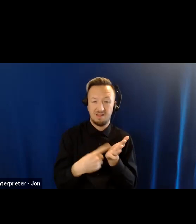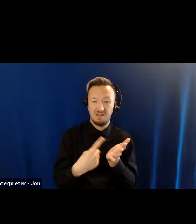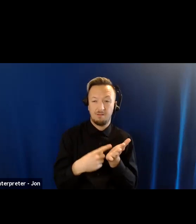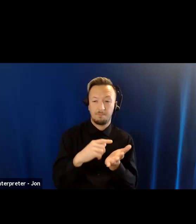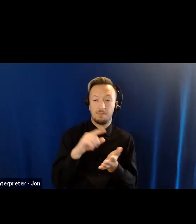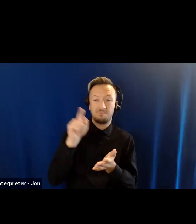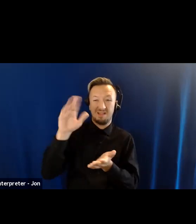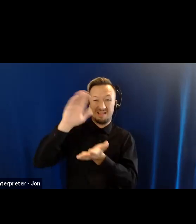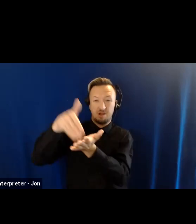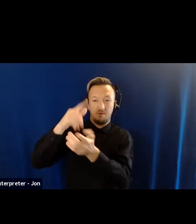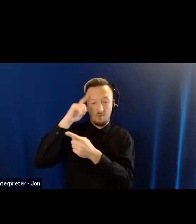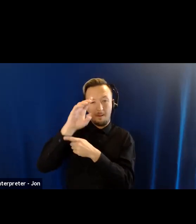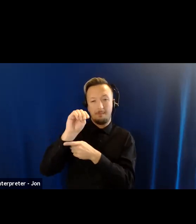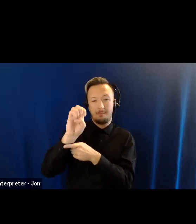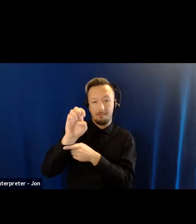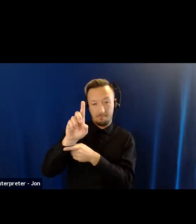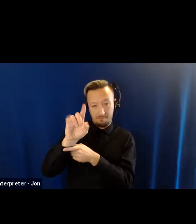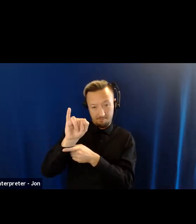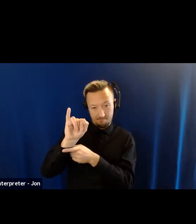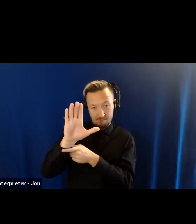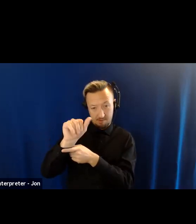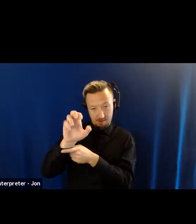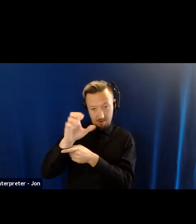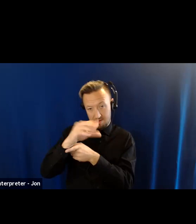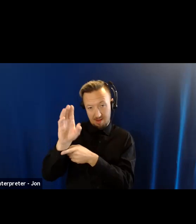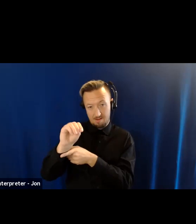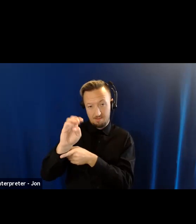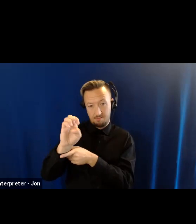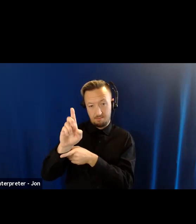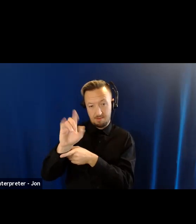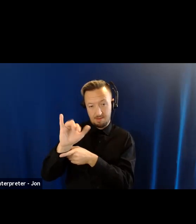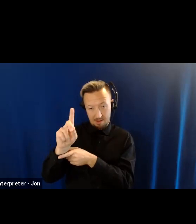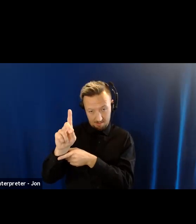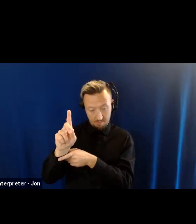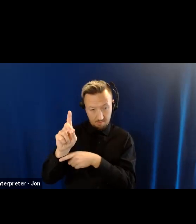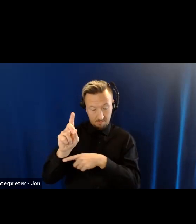and Medicaid, and I'm also going to talk about